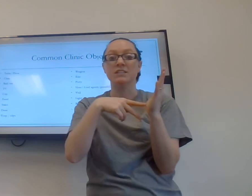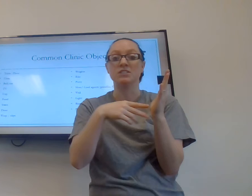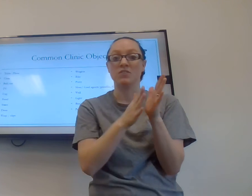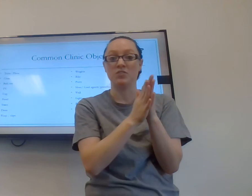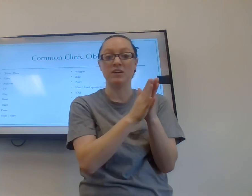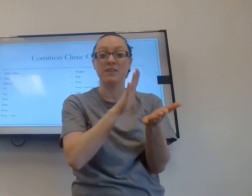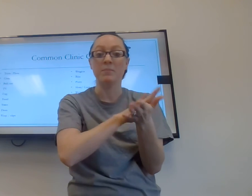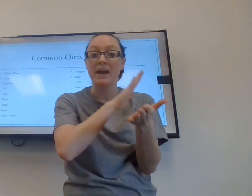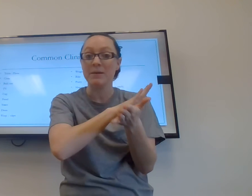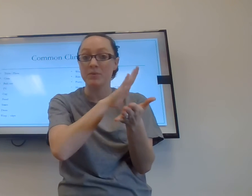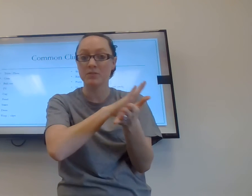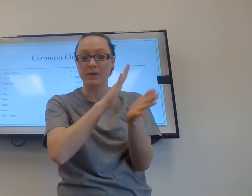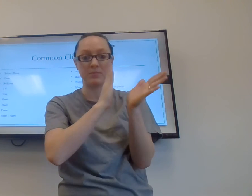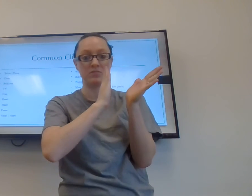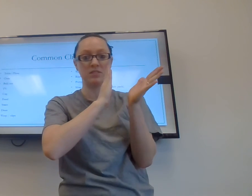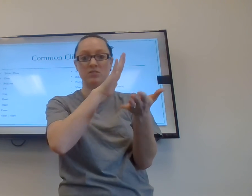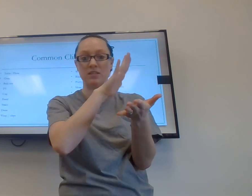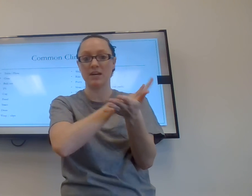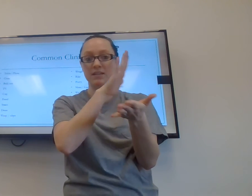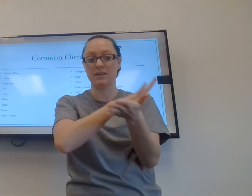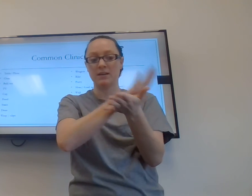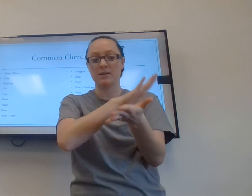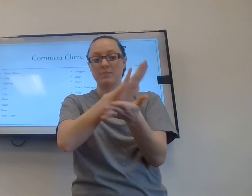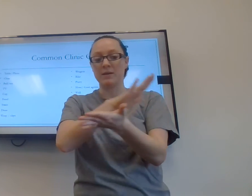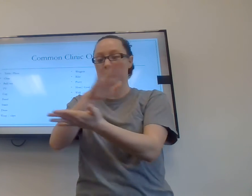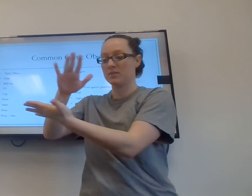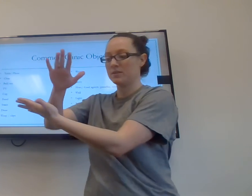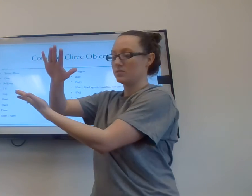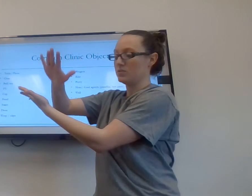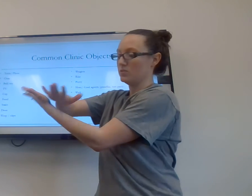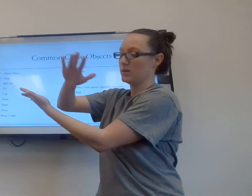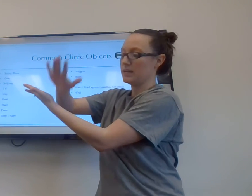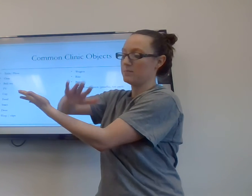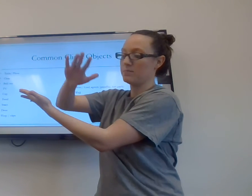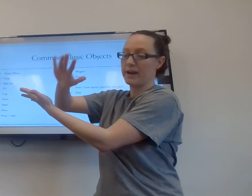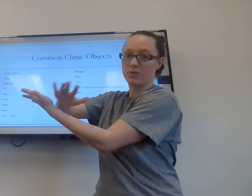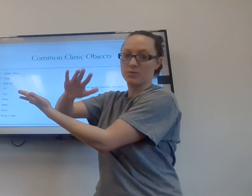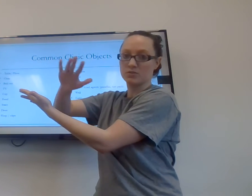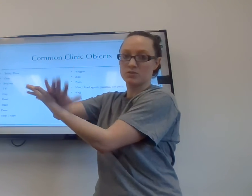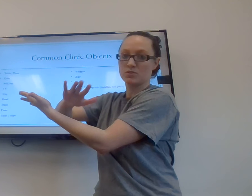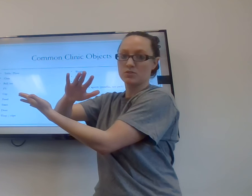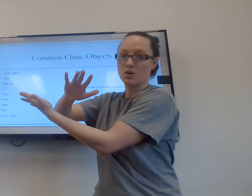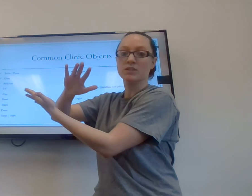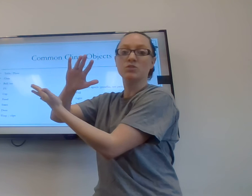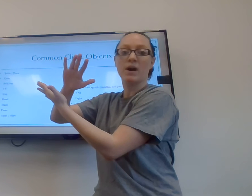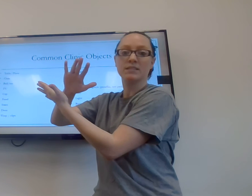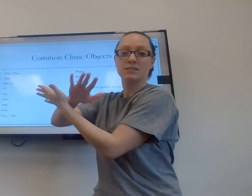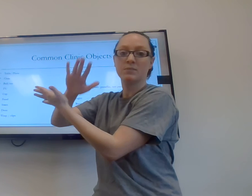So if you give them paper, paper is the other sign. Paper, you hit backwards. Only twice,